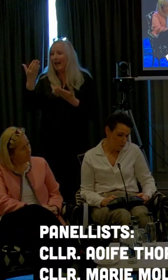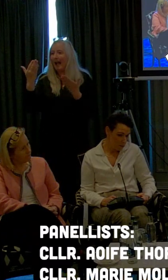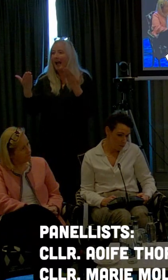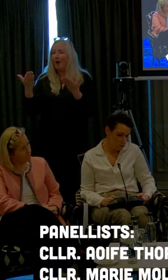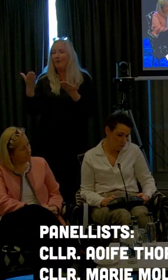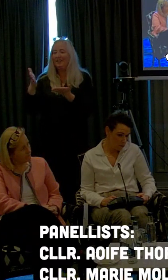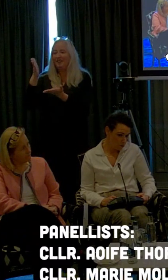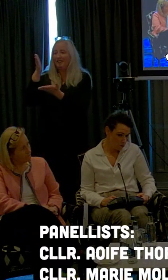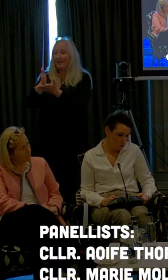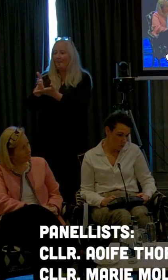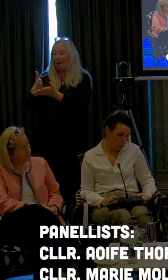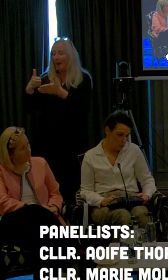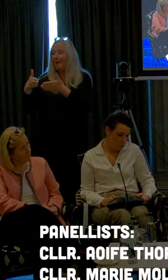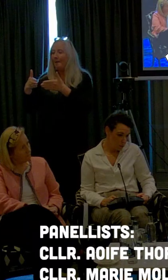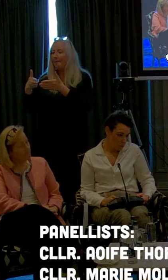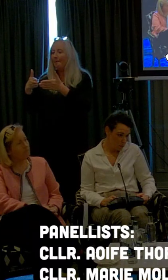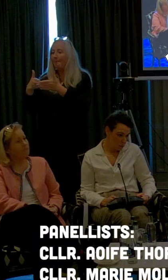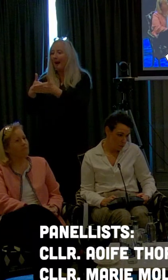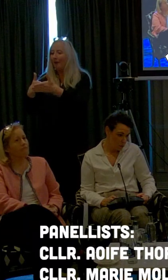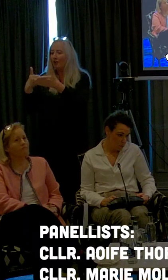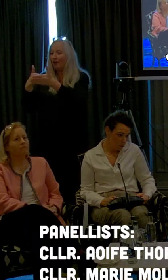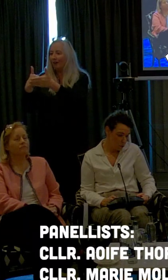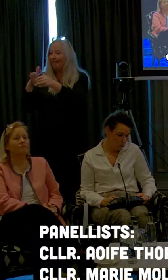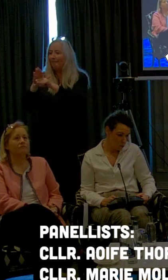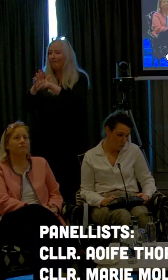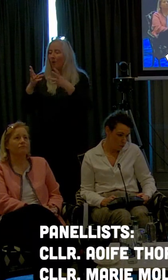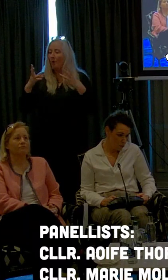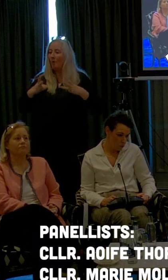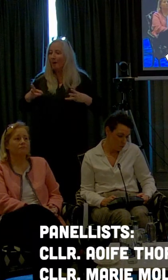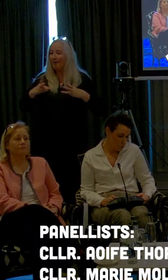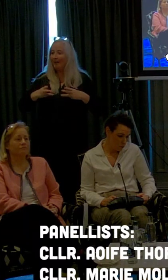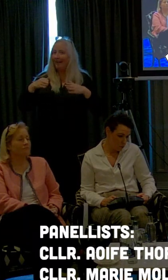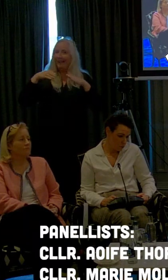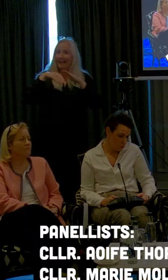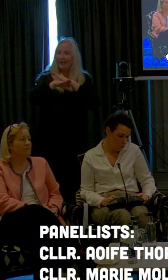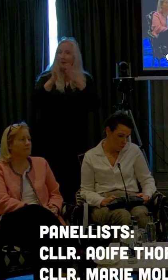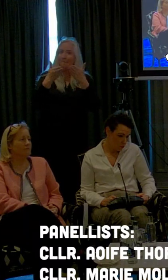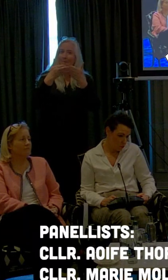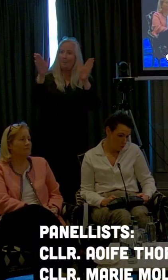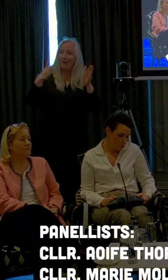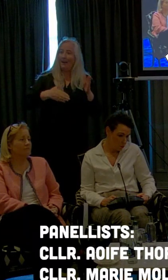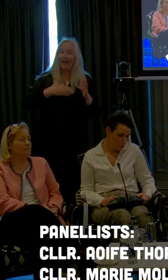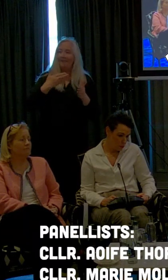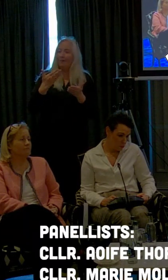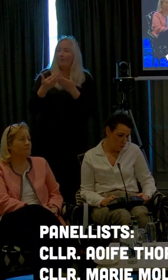or challenges that women face in terms of entering public life, what would it be?